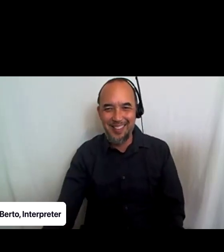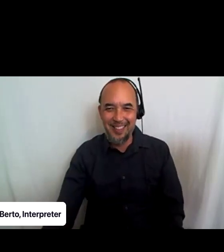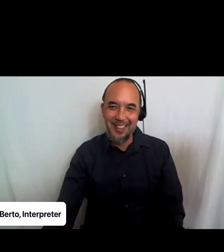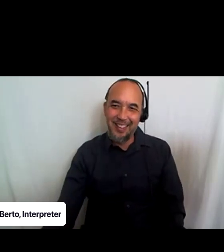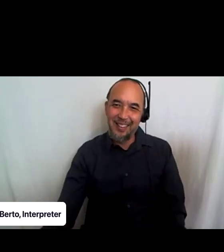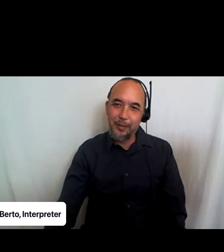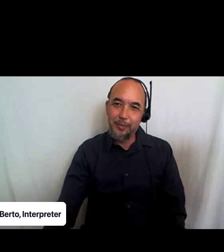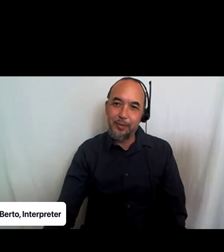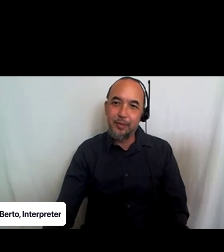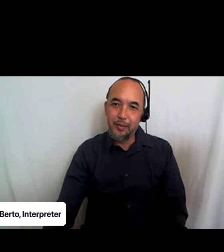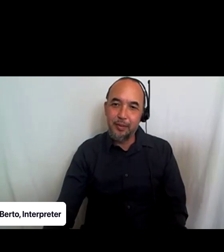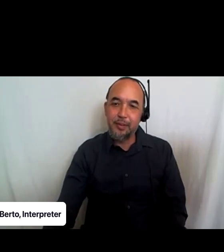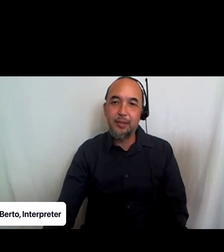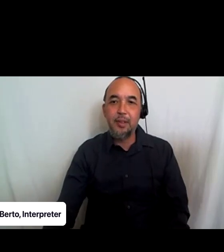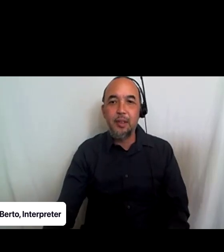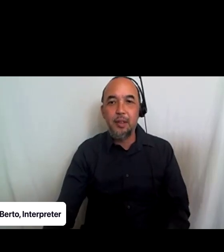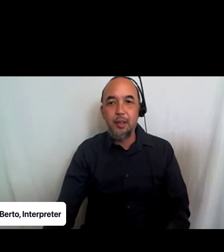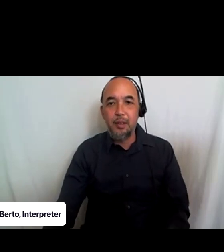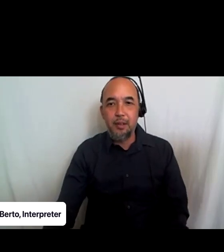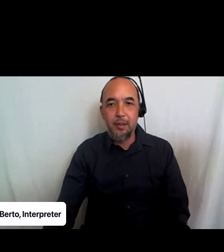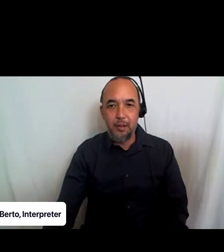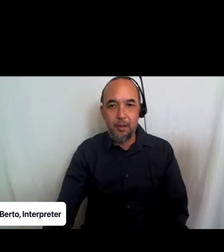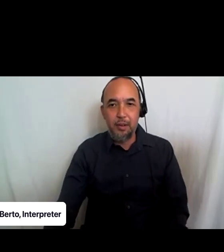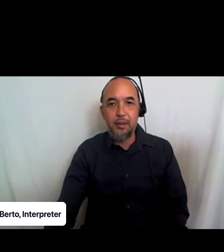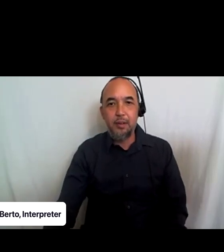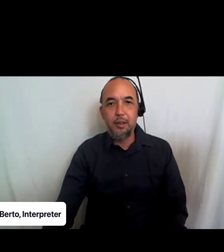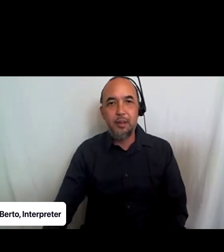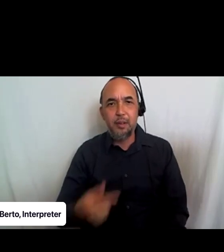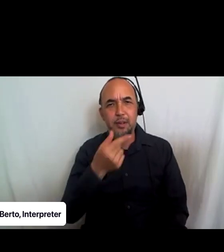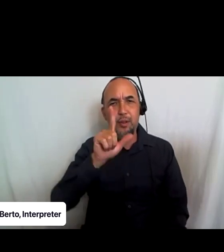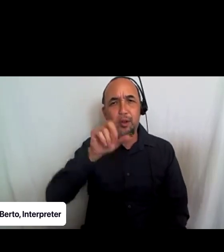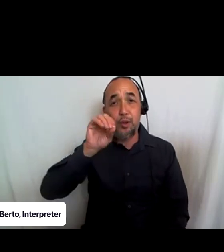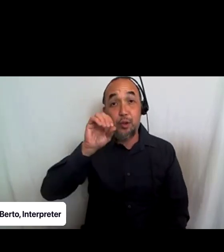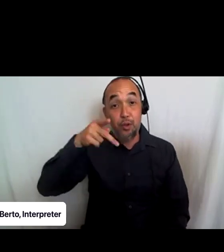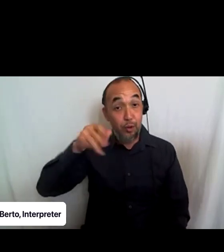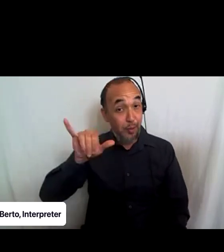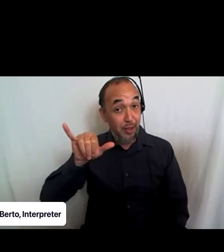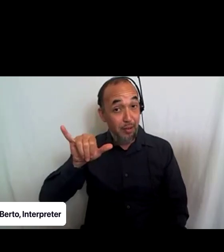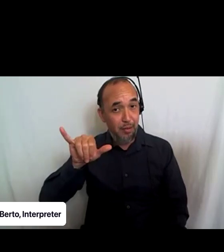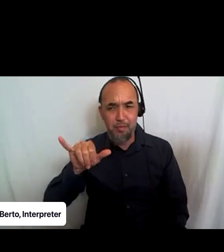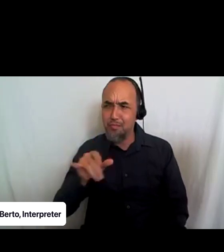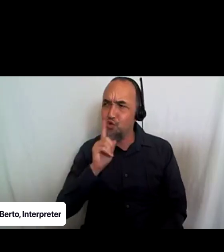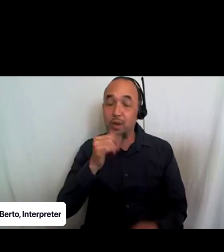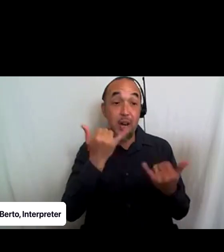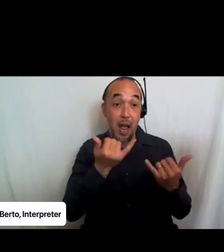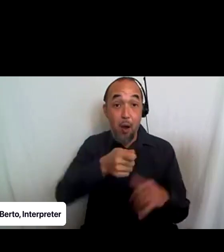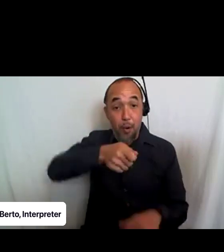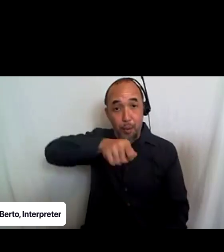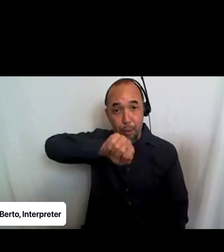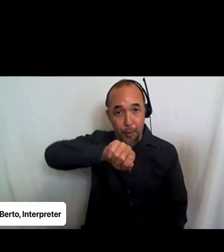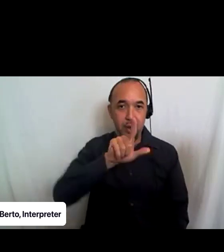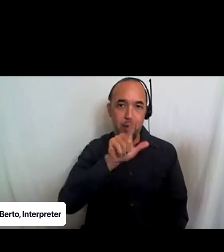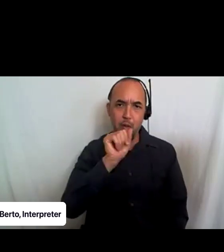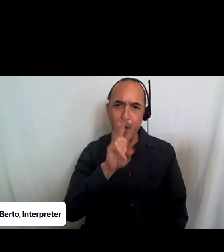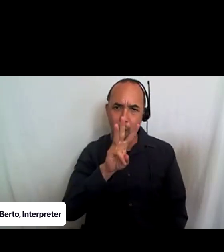Um, Yeah, so with that, once it's ready, loopy. turn the heat on low. Yeah, gloopy is a good one. Turn the heat on low once